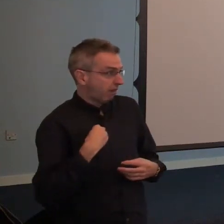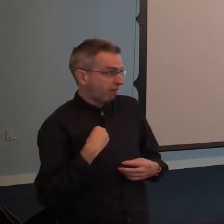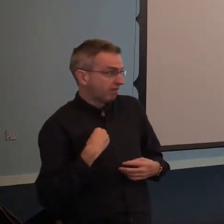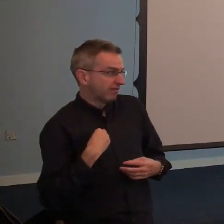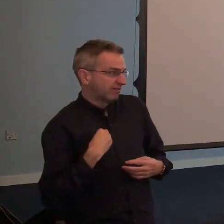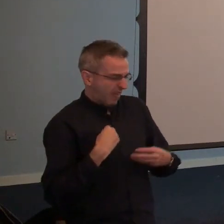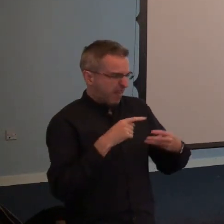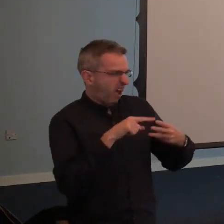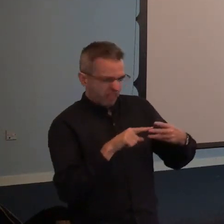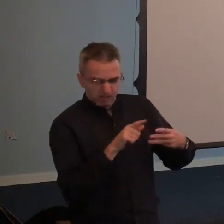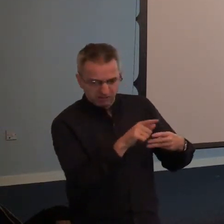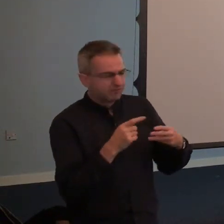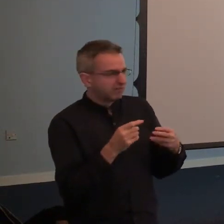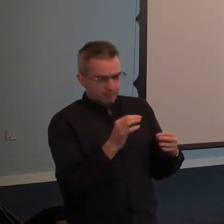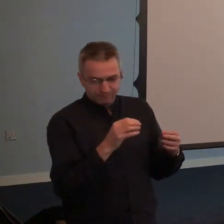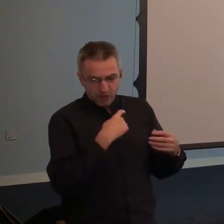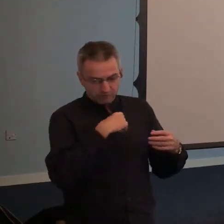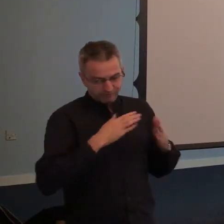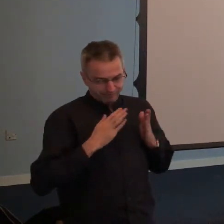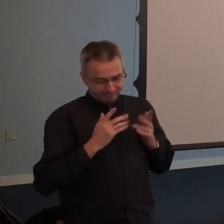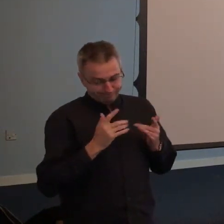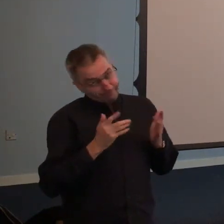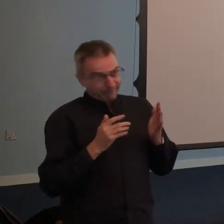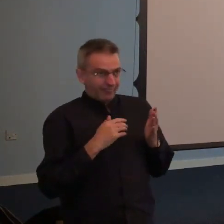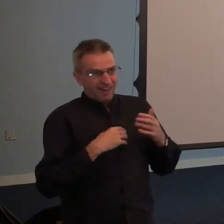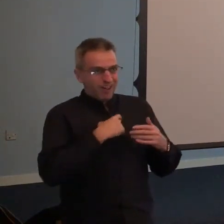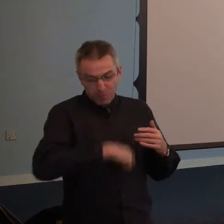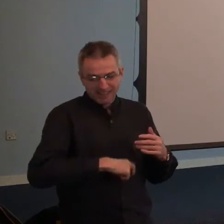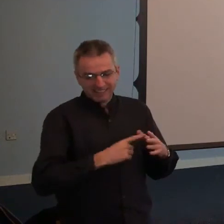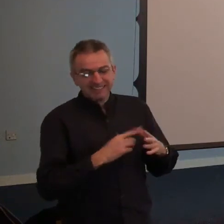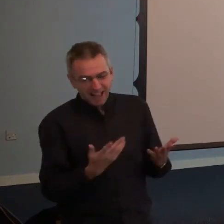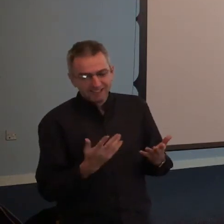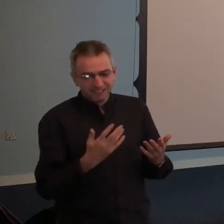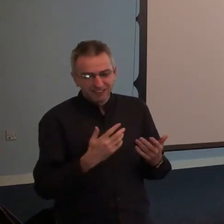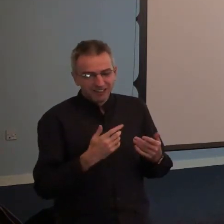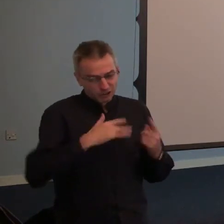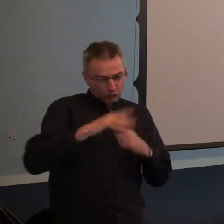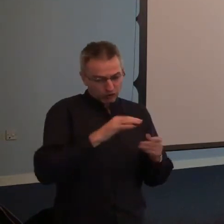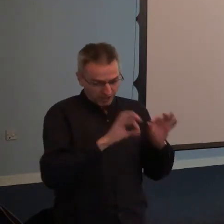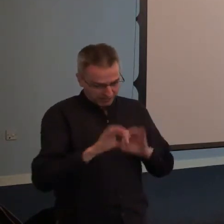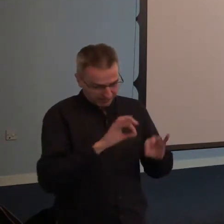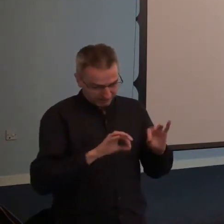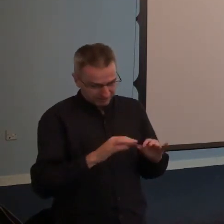from law, two from the medical department, and the rest were from the others, humanities and social